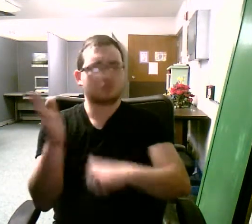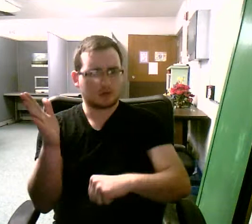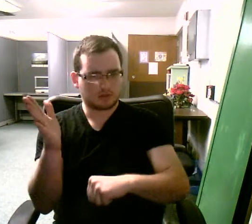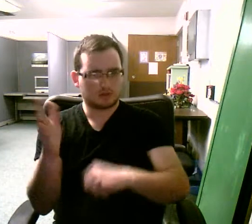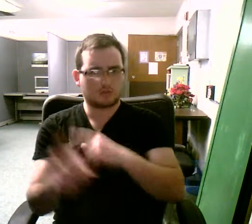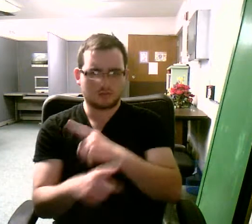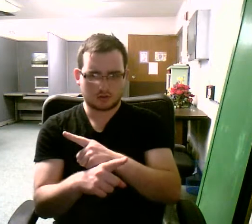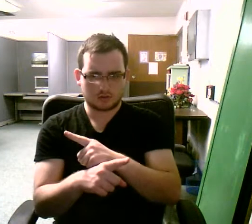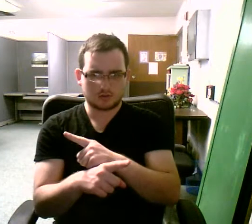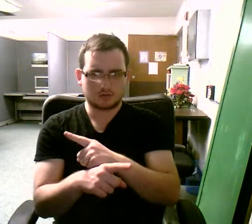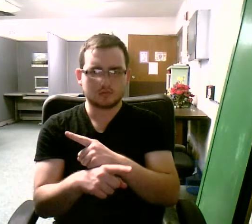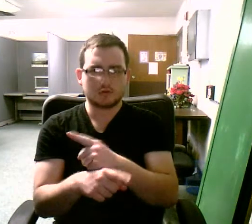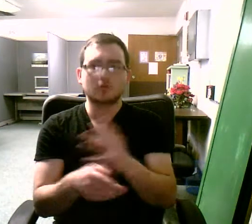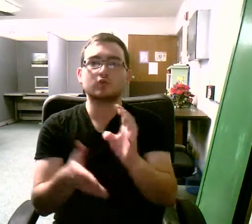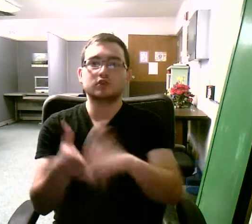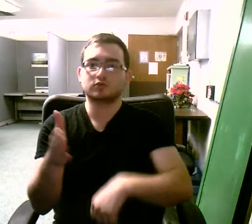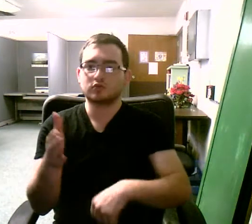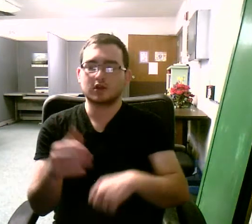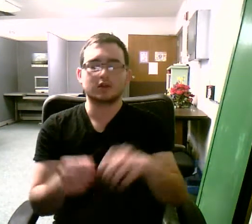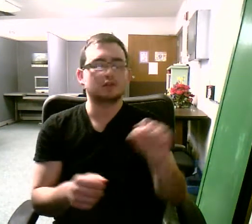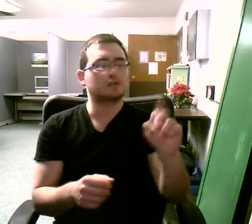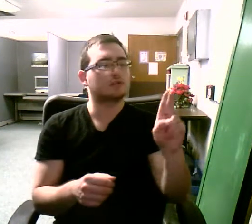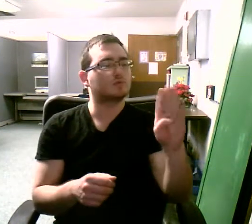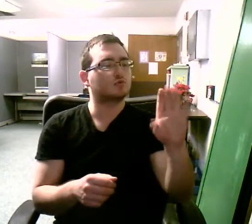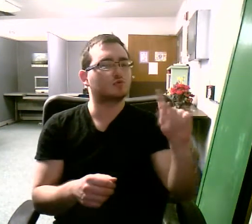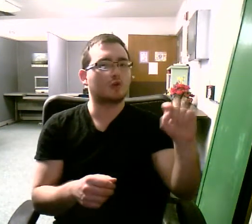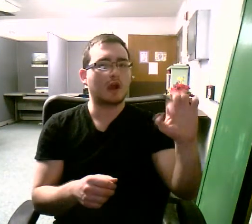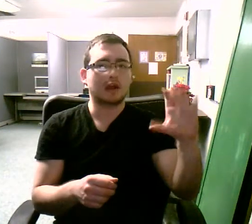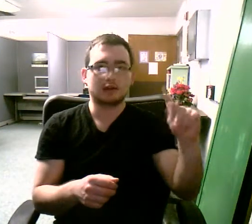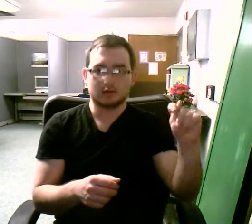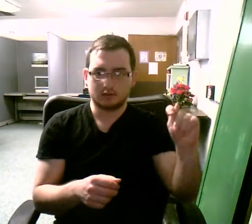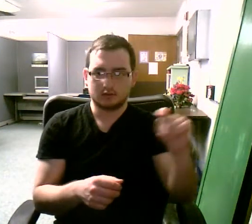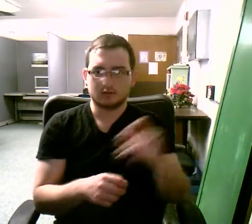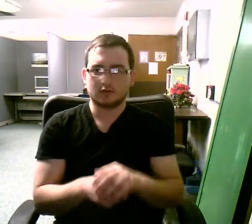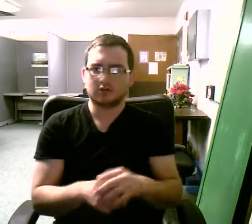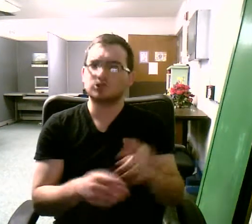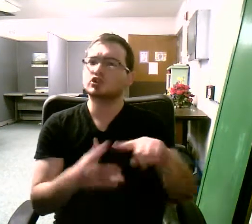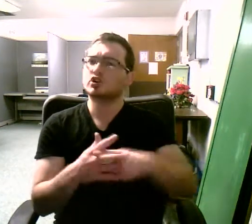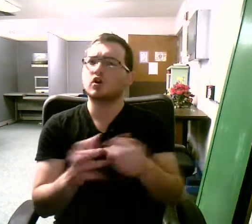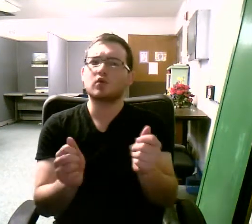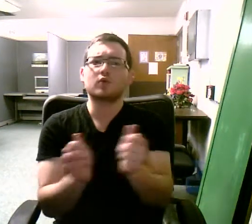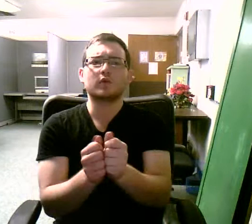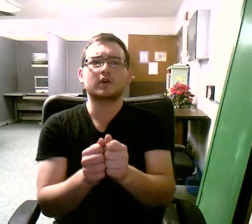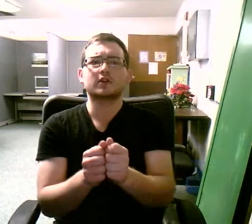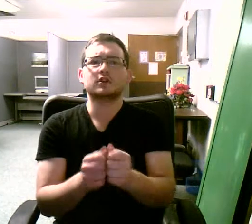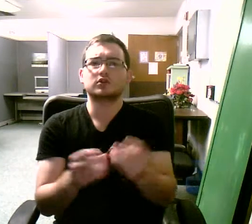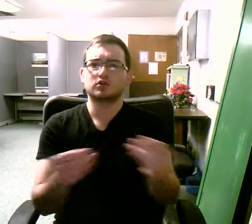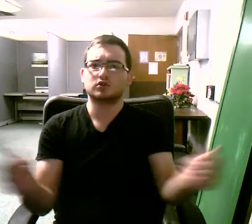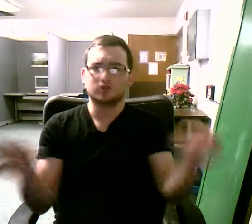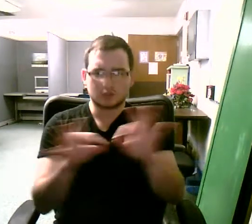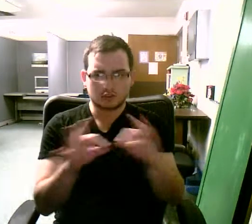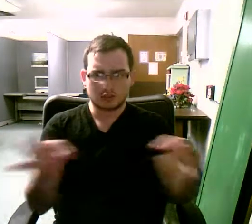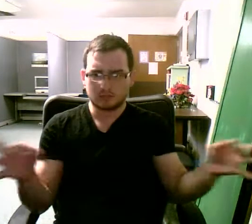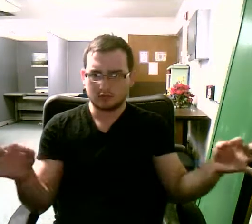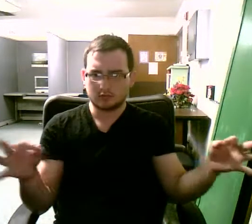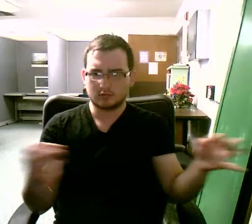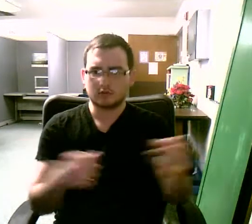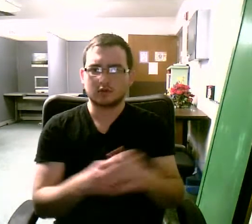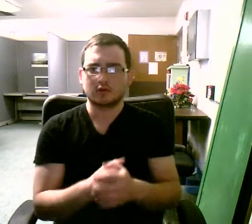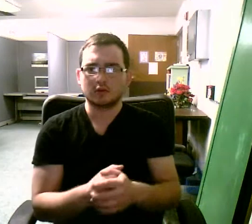Very good. We're going to subtract. So let's start with a solution statement. It says if she kept 75 DVDs, how many were